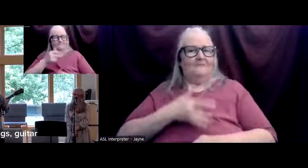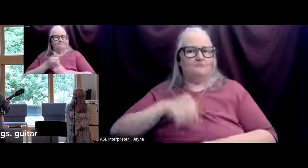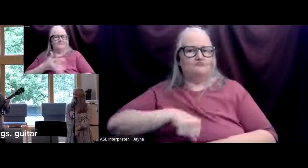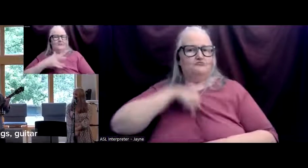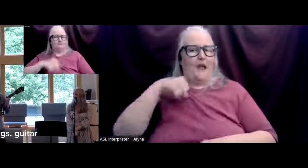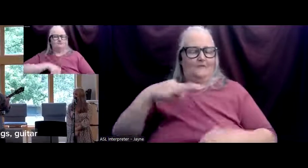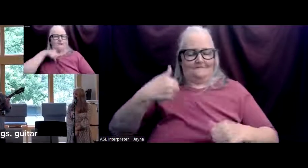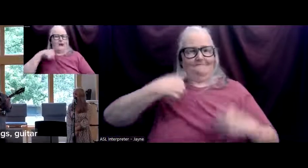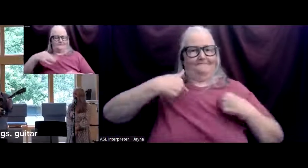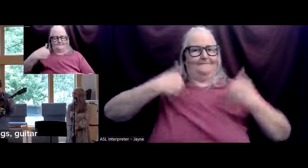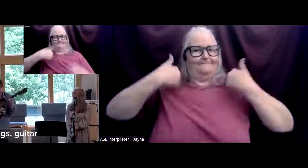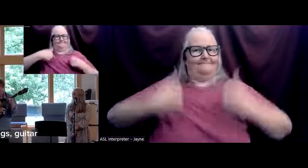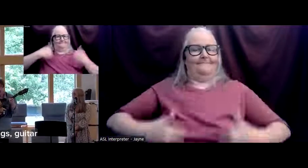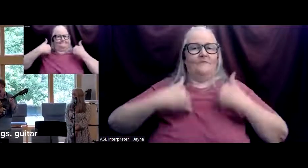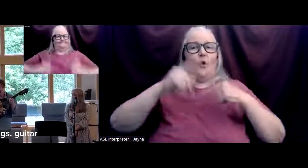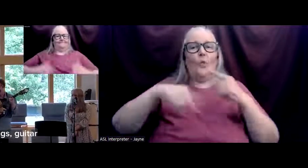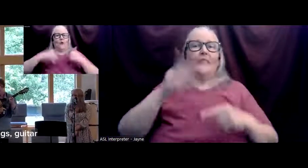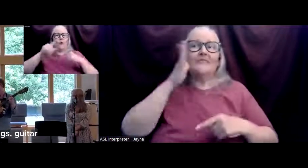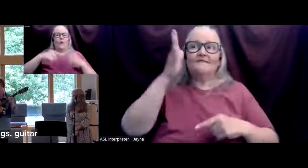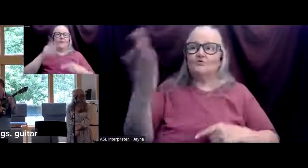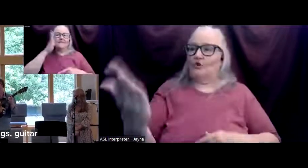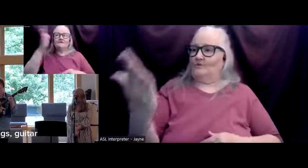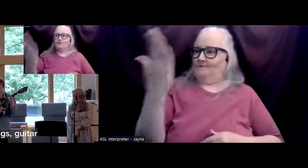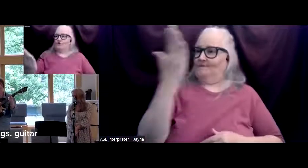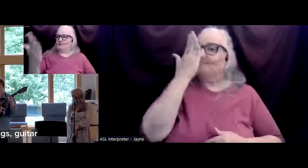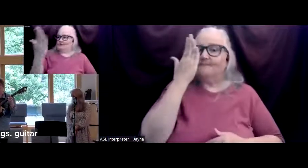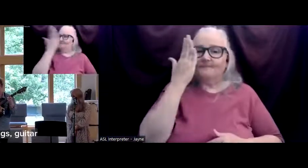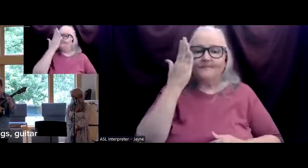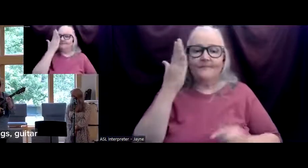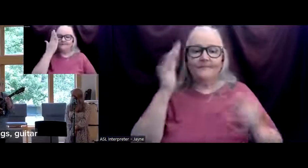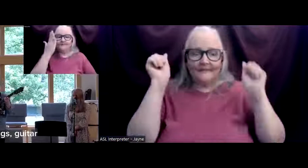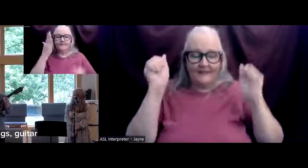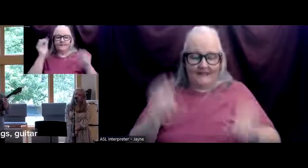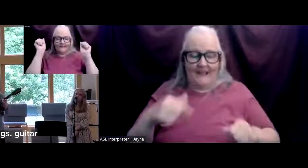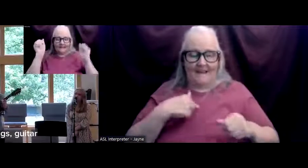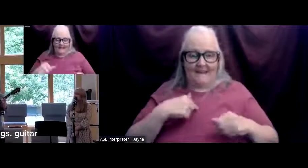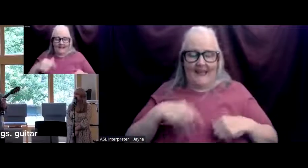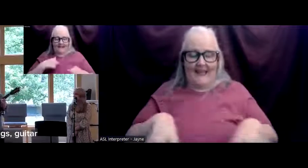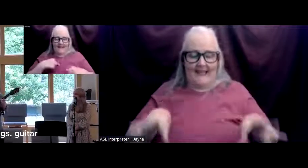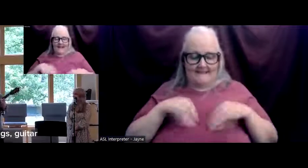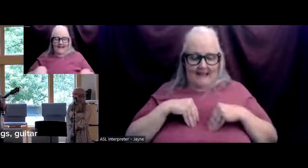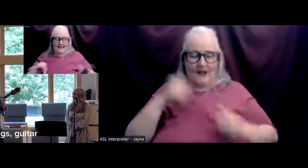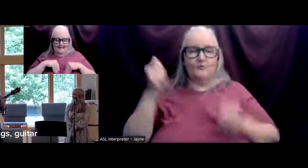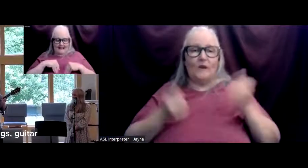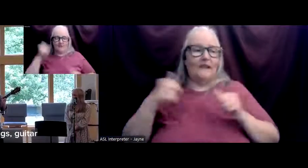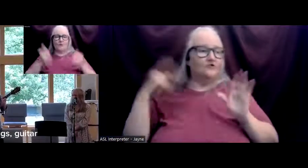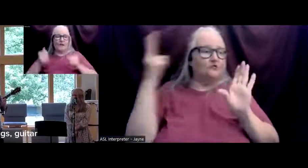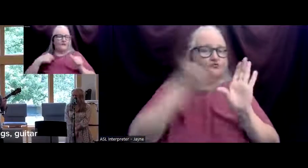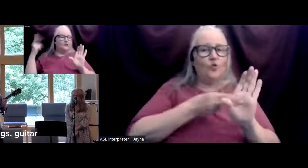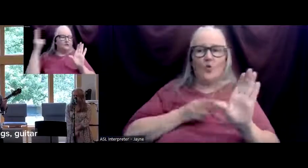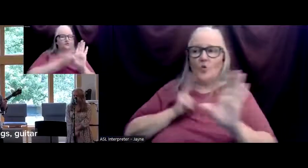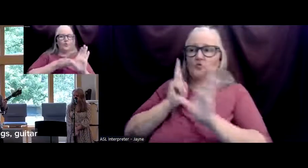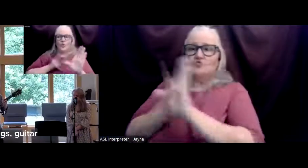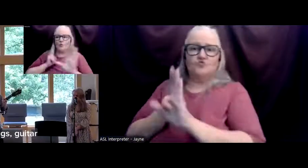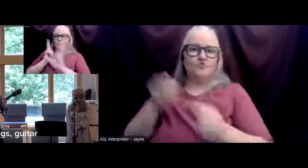When lines of tomorrow are drawn, can I live with the side that I chose to be on?